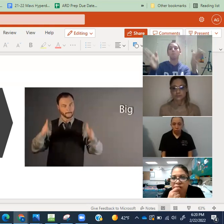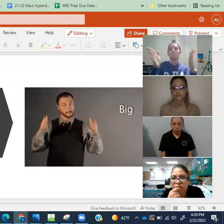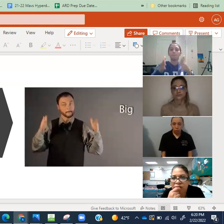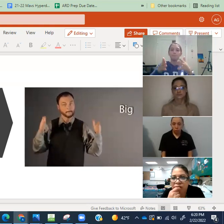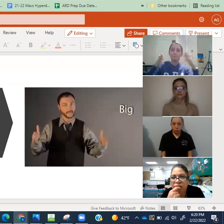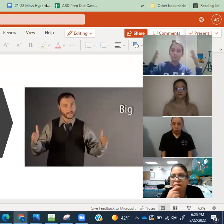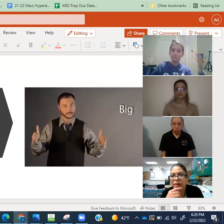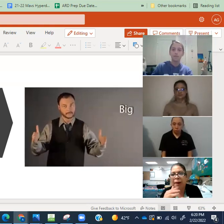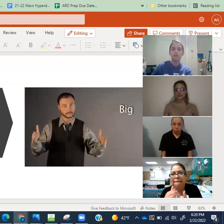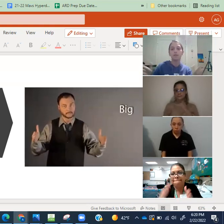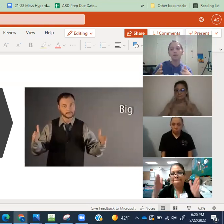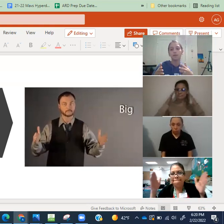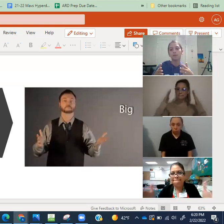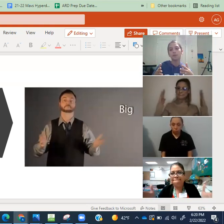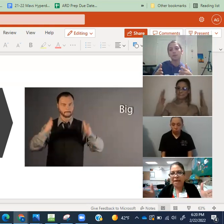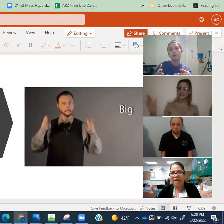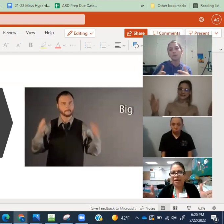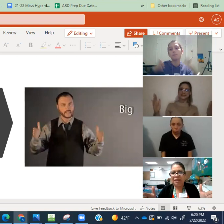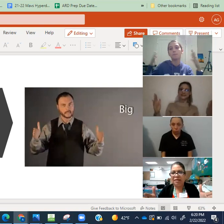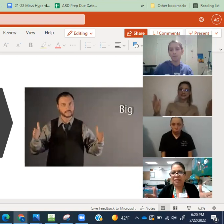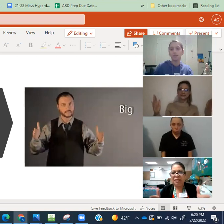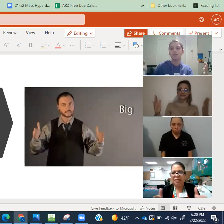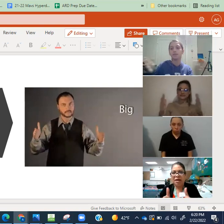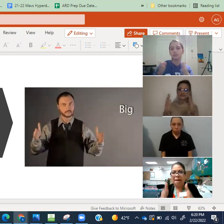Big, Big, big.